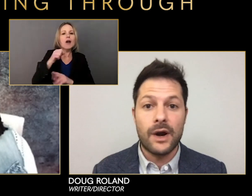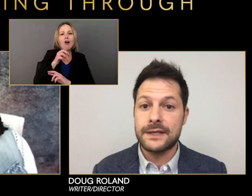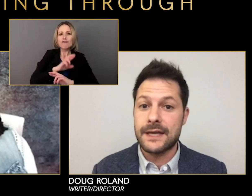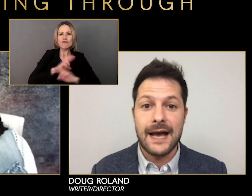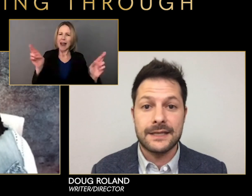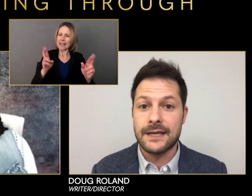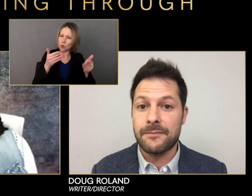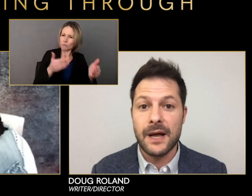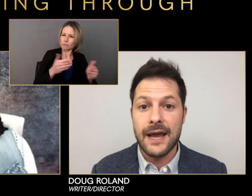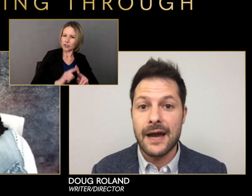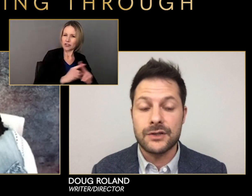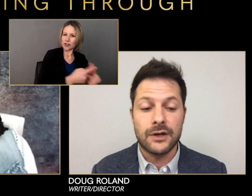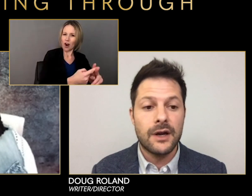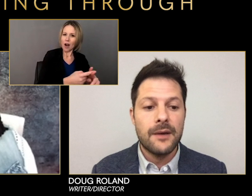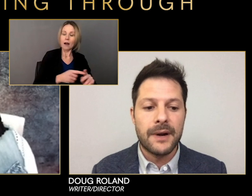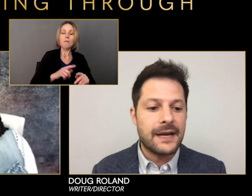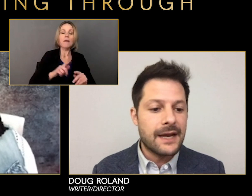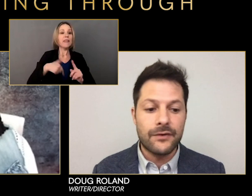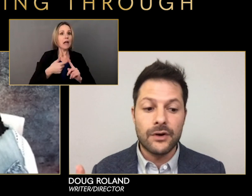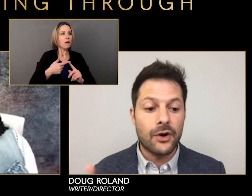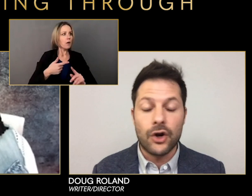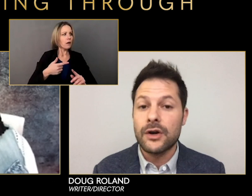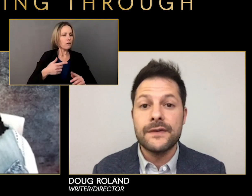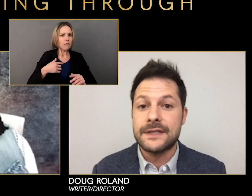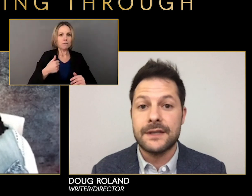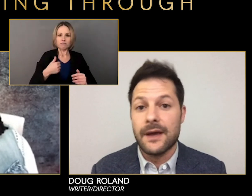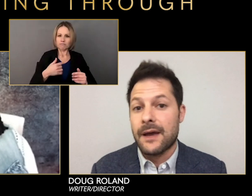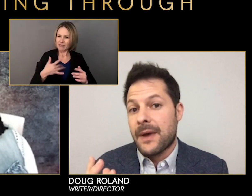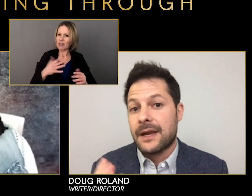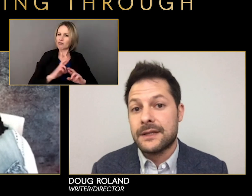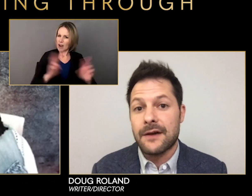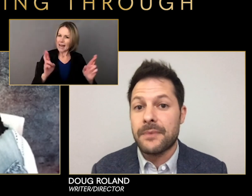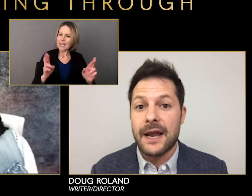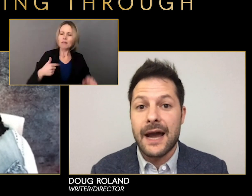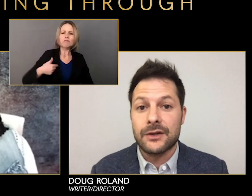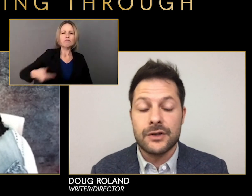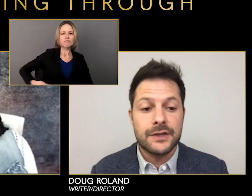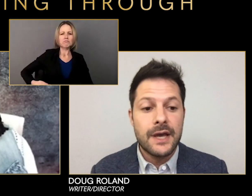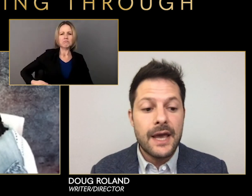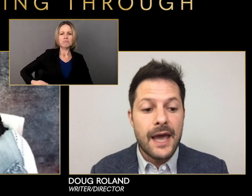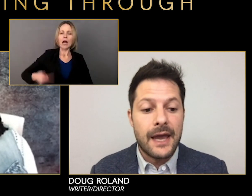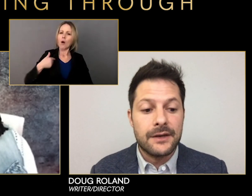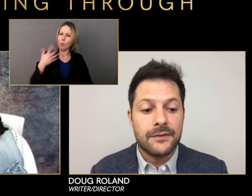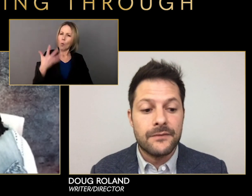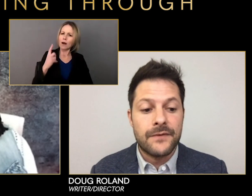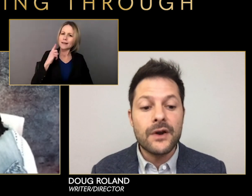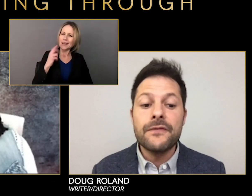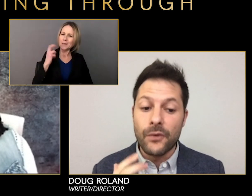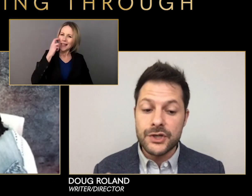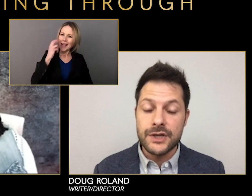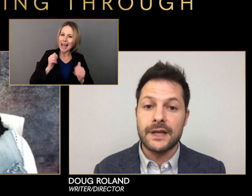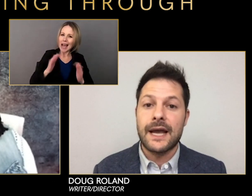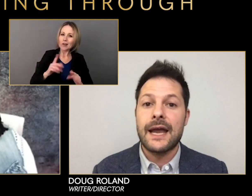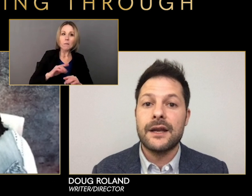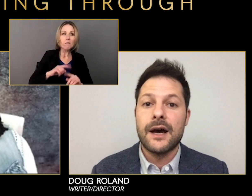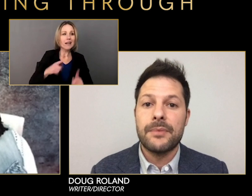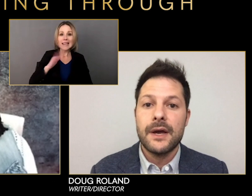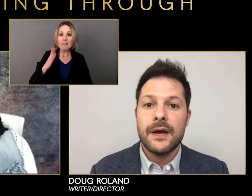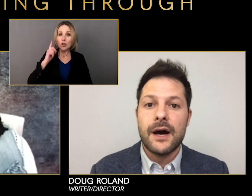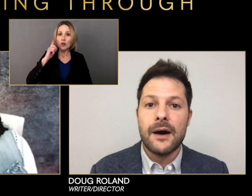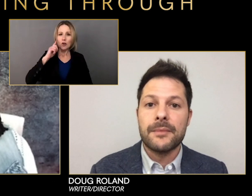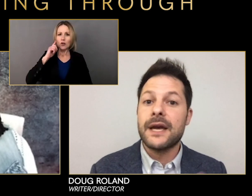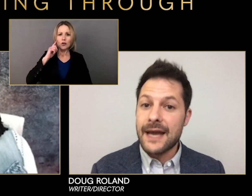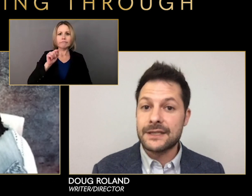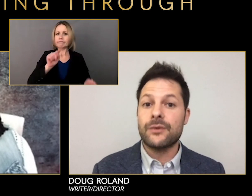knew I wanted to cast a deafblind actor, but I'd never heard of any deafblind actors. And very fortunately, I ended